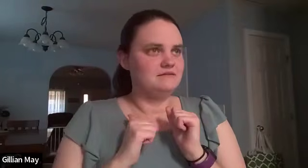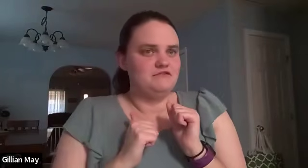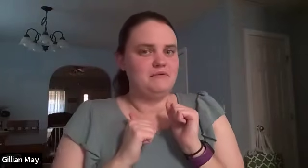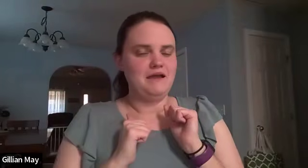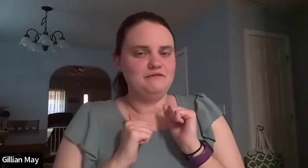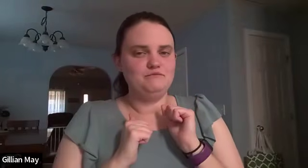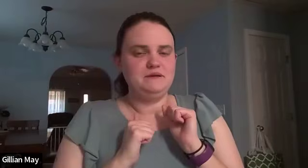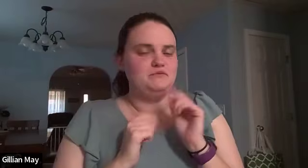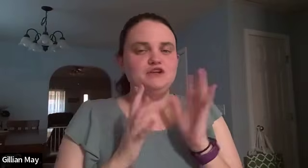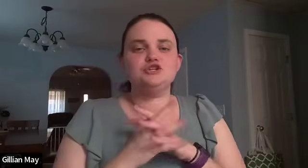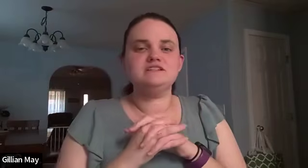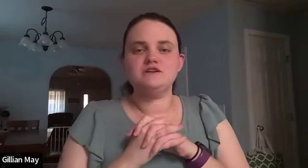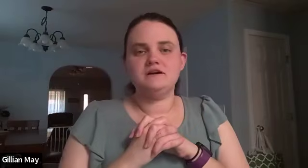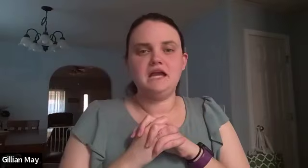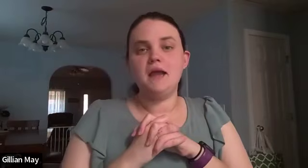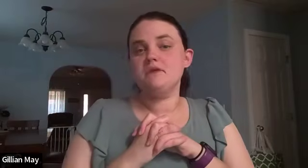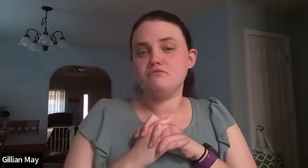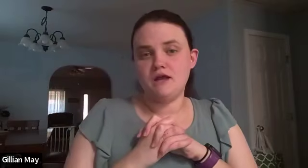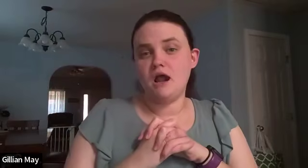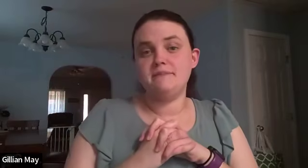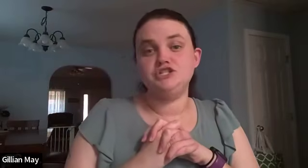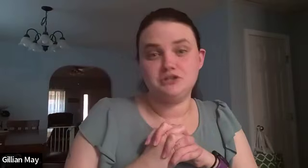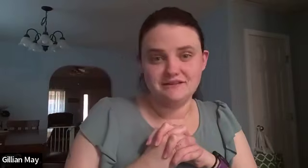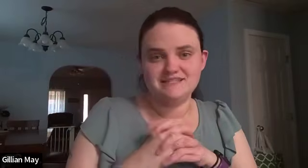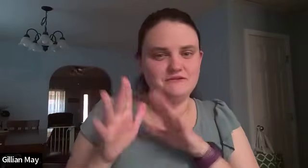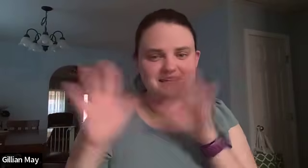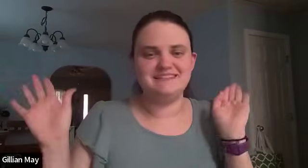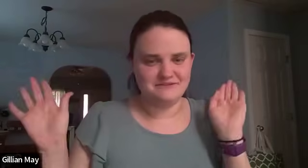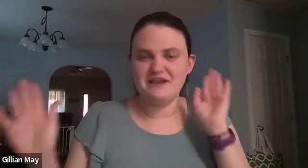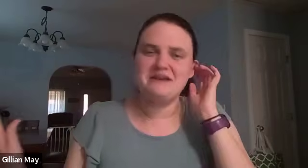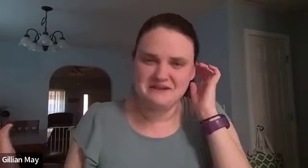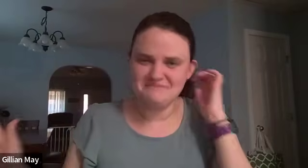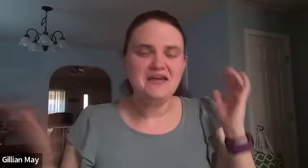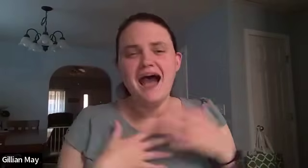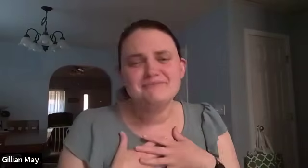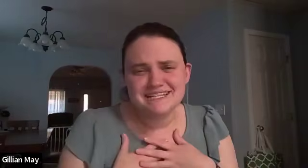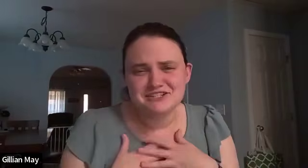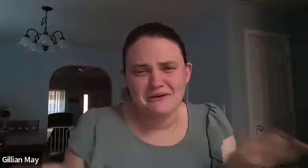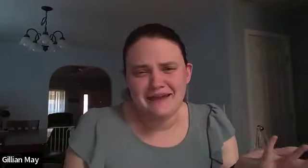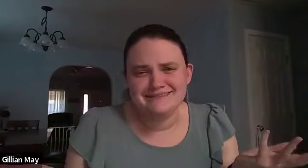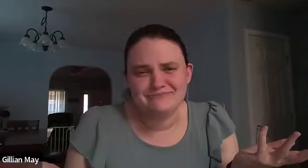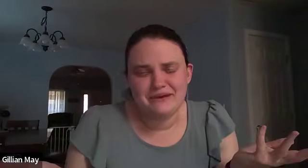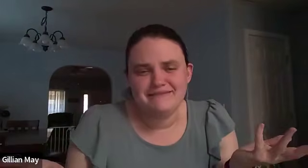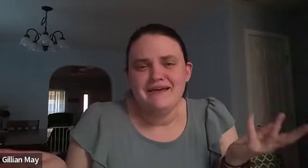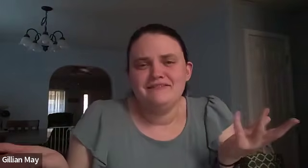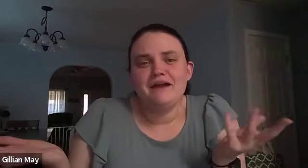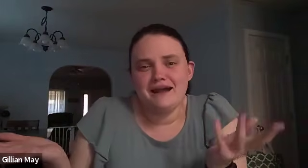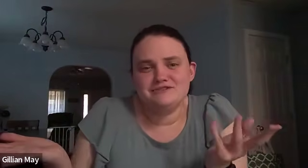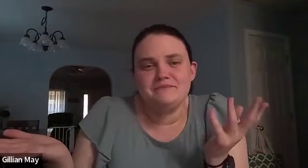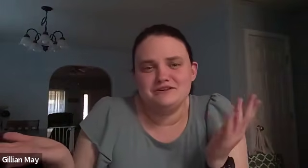if people that journalists are very like, I'm not a writer, I'm a journalist, or that's a different thing. Okay, good. I'm a teacher. Okay. There are high school and middle